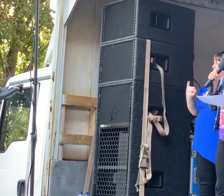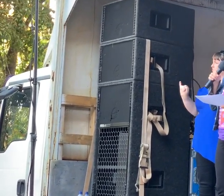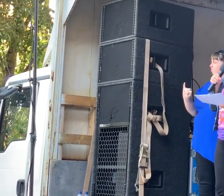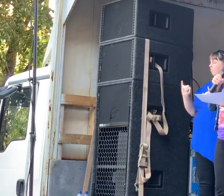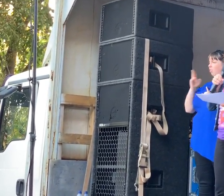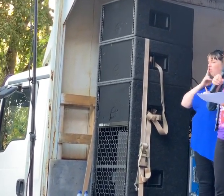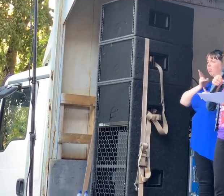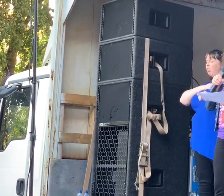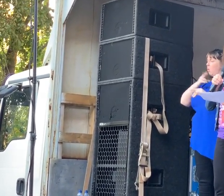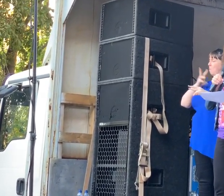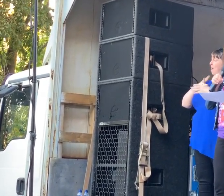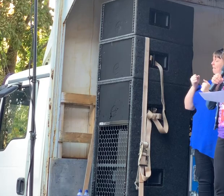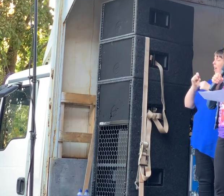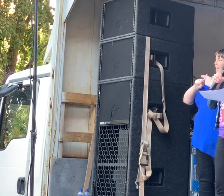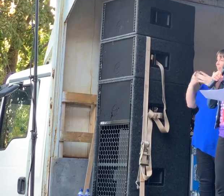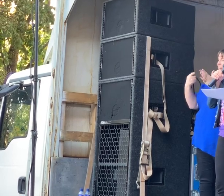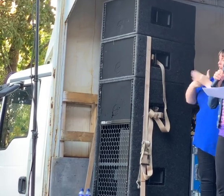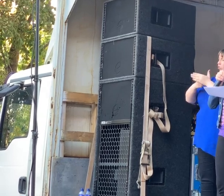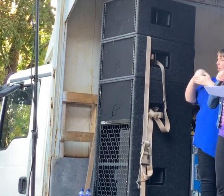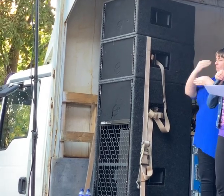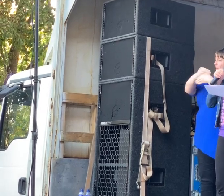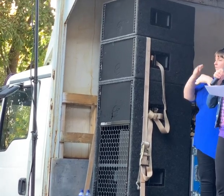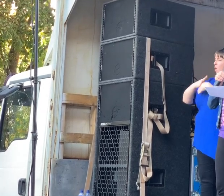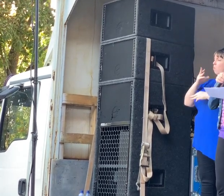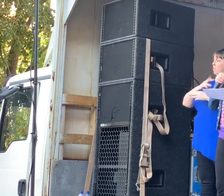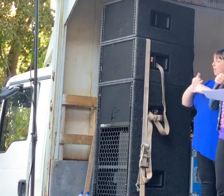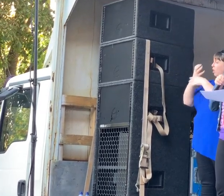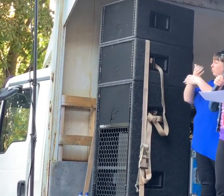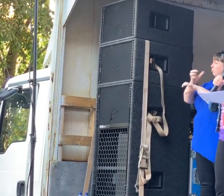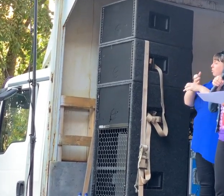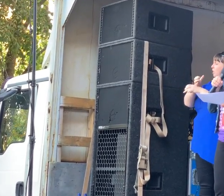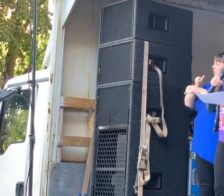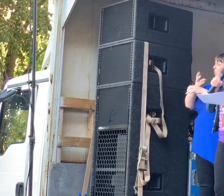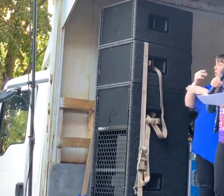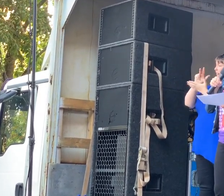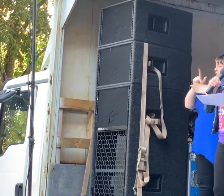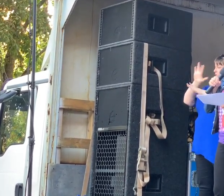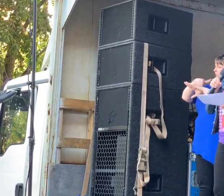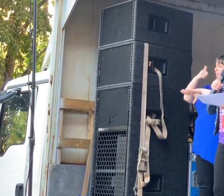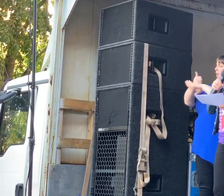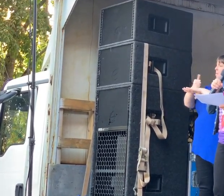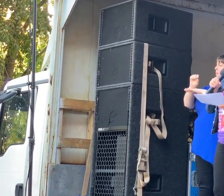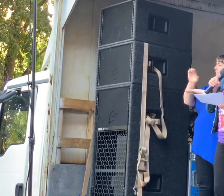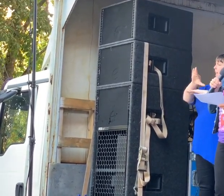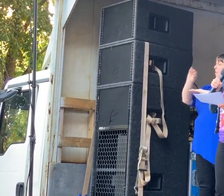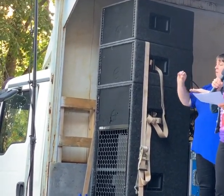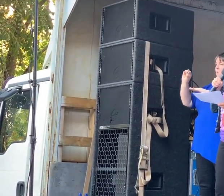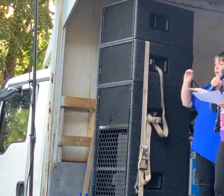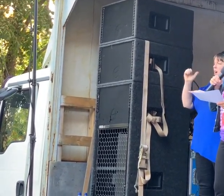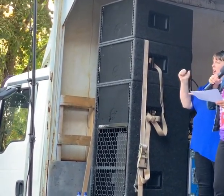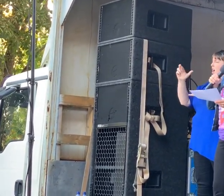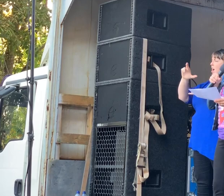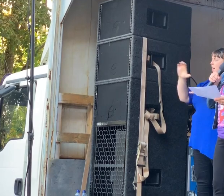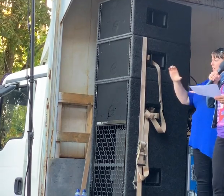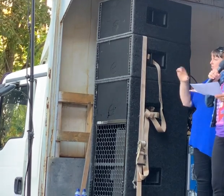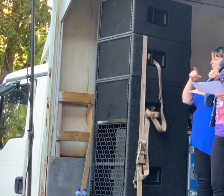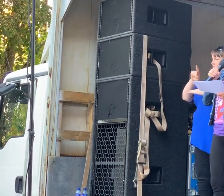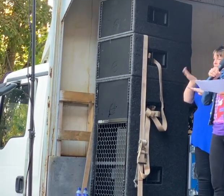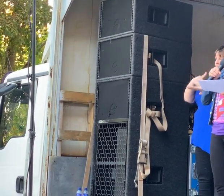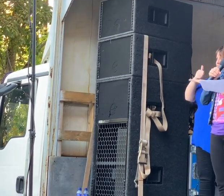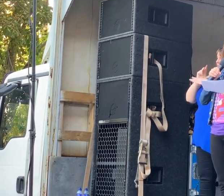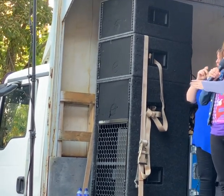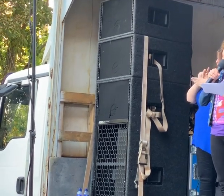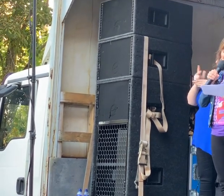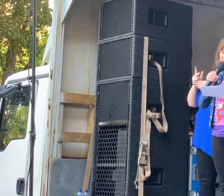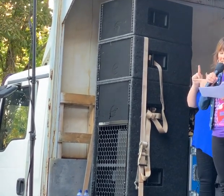the added barriers for rural women. In 2015, she founded Sligo ARC. She was elected co-convener of ARC in 2018 and was also a founder and